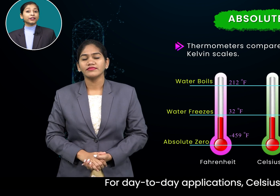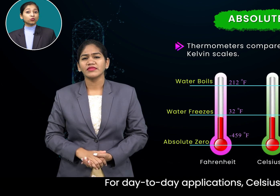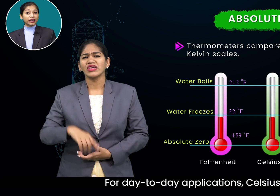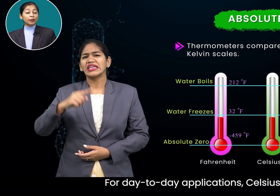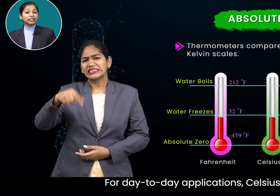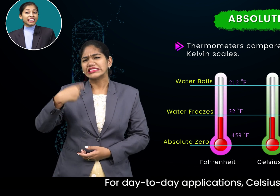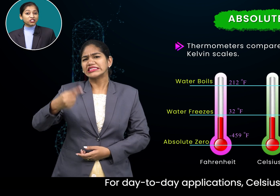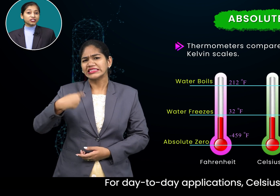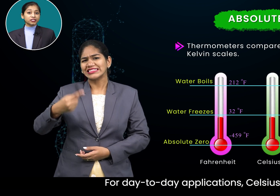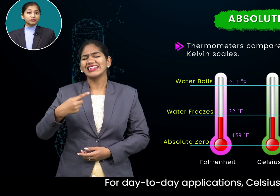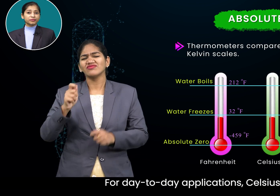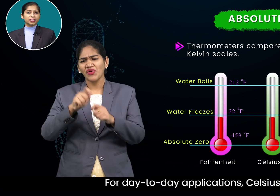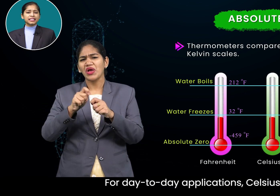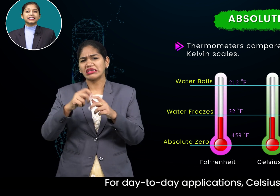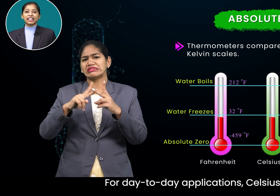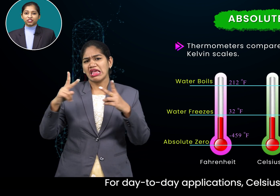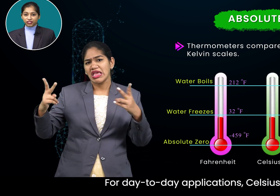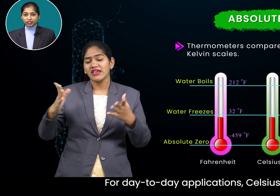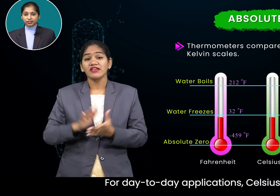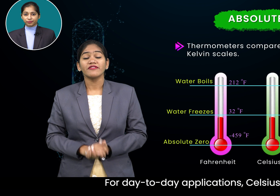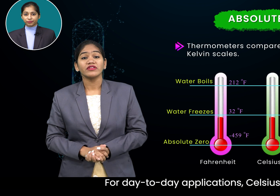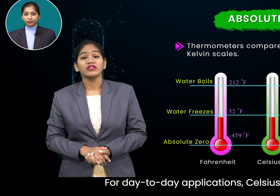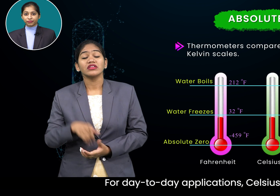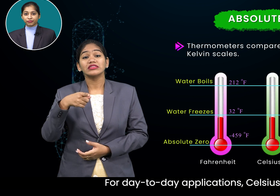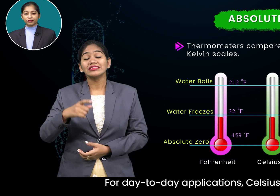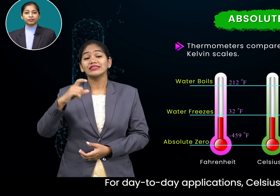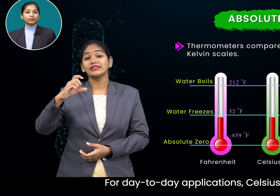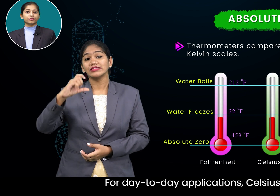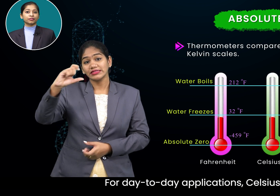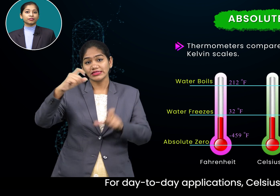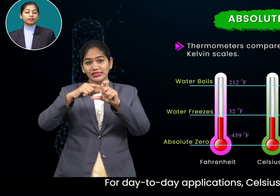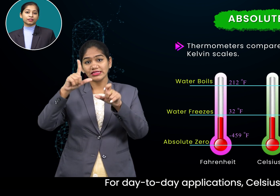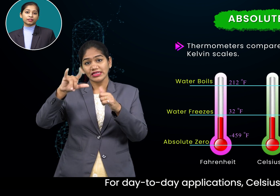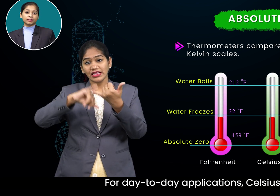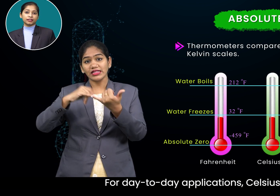For day-to-day applications, Celsius,